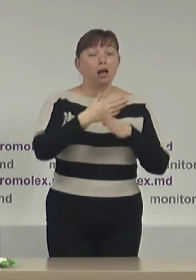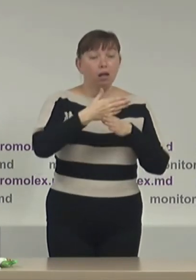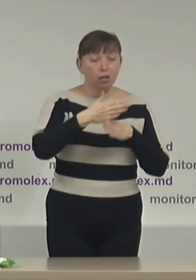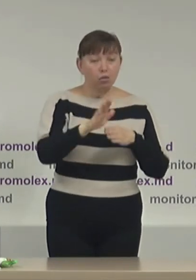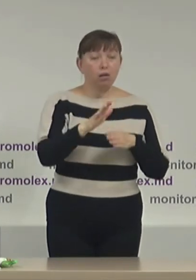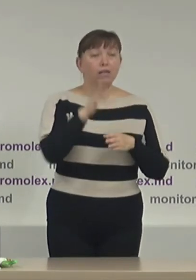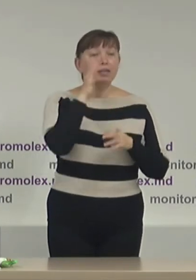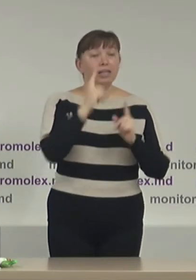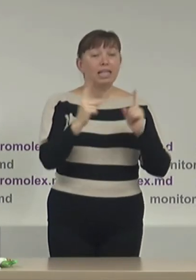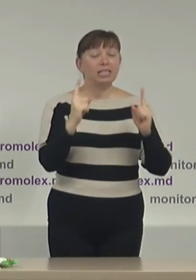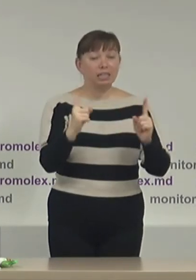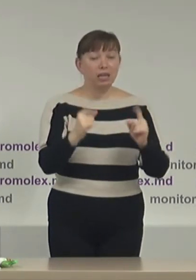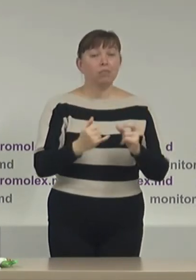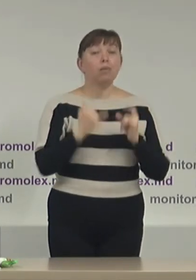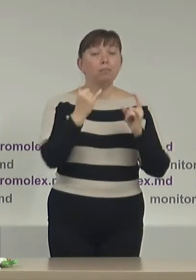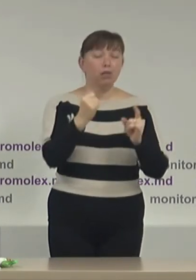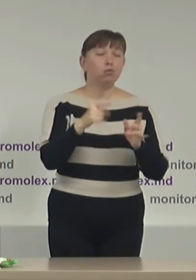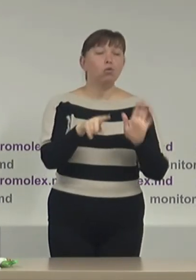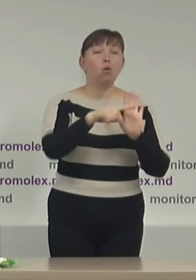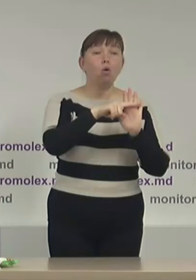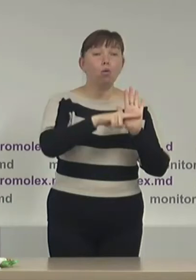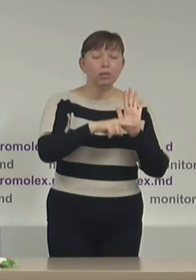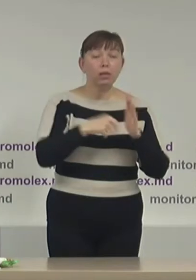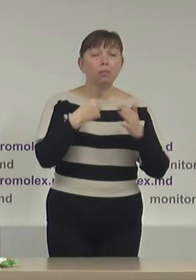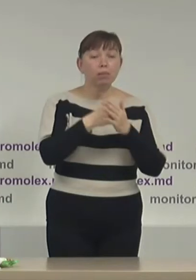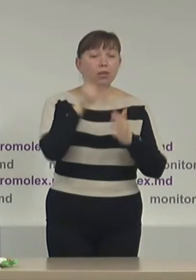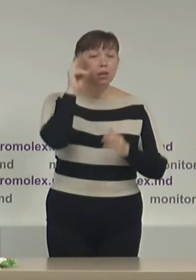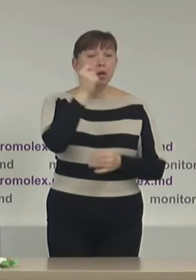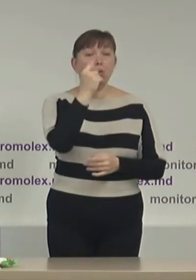November the 6th, and